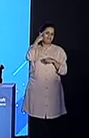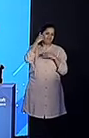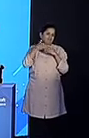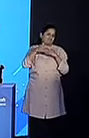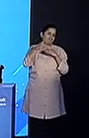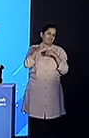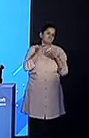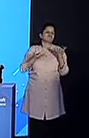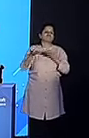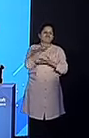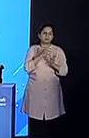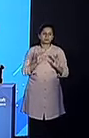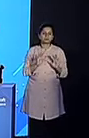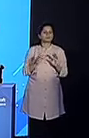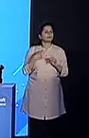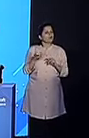to once again